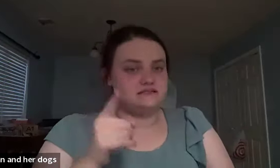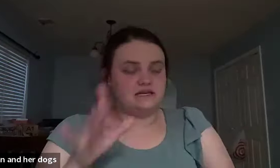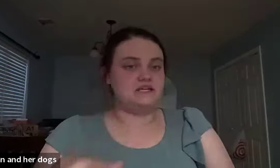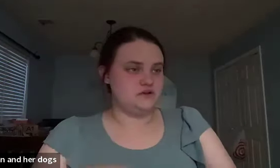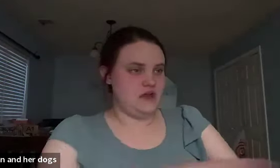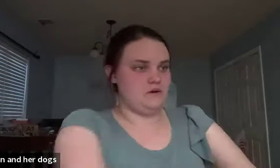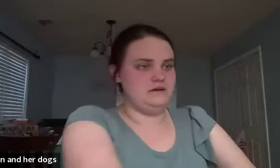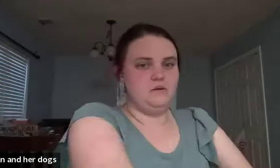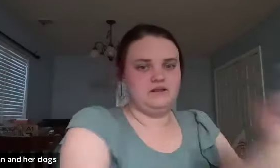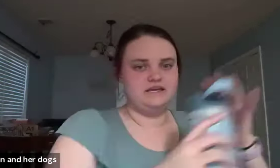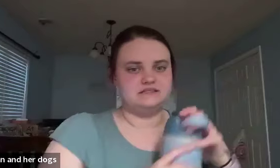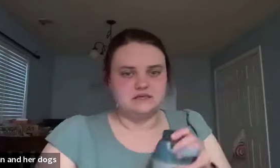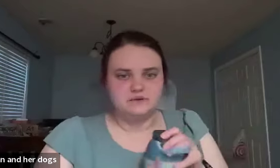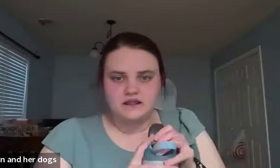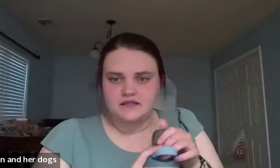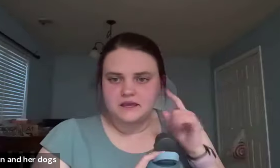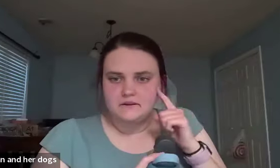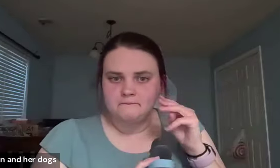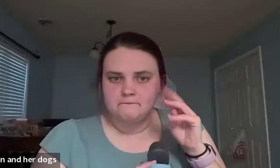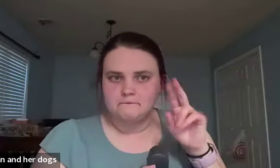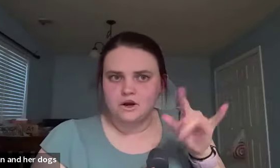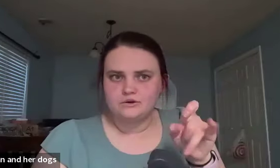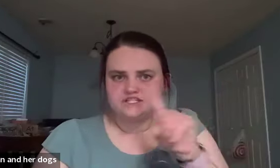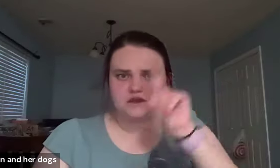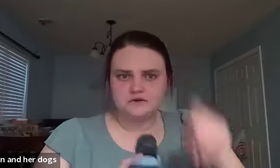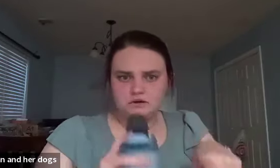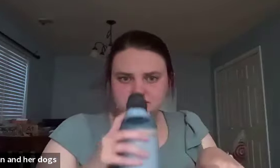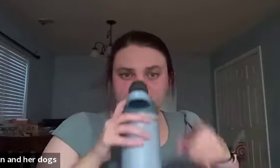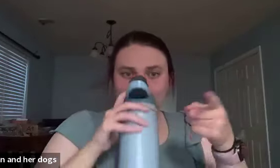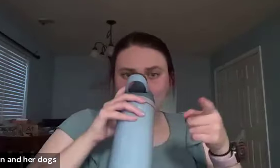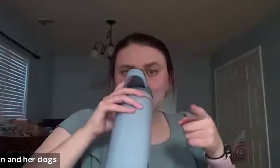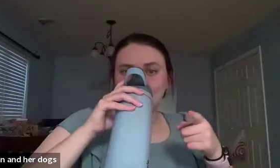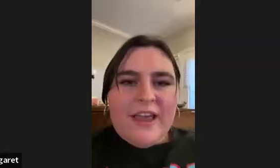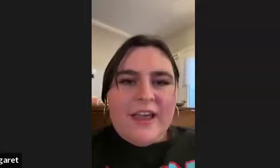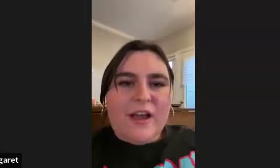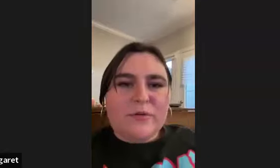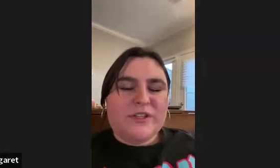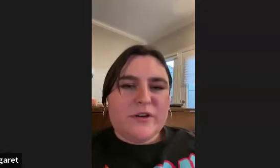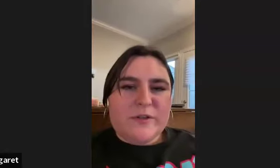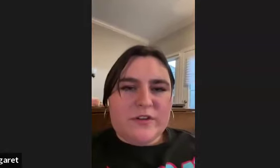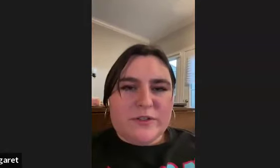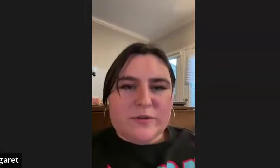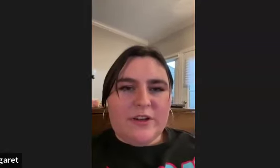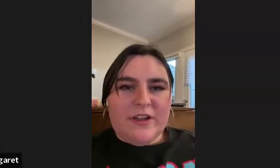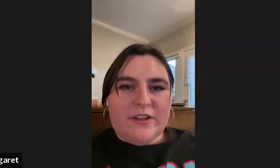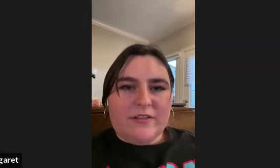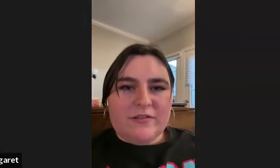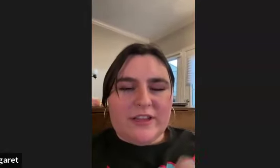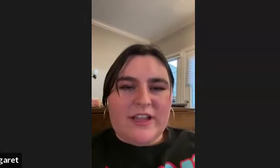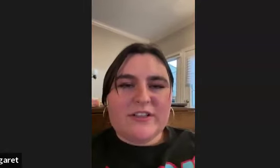Yes, I can show that one. Hold on, let me get a sip. And then I think, Margaret, did you have a question? Yeah, I was curious when you're doing like next